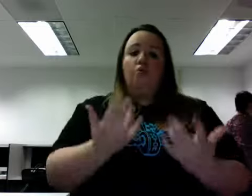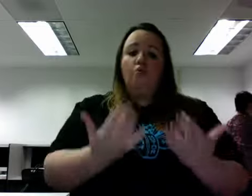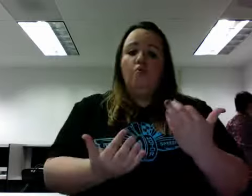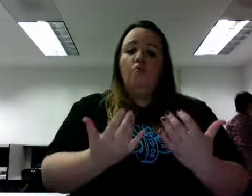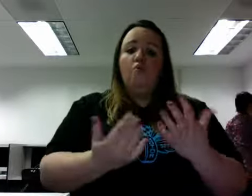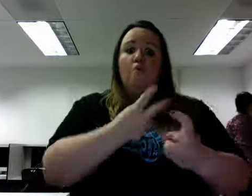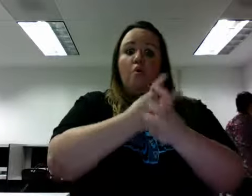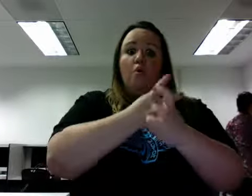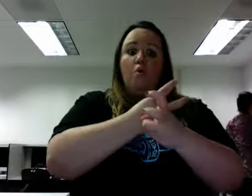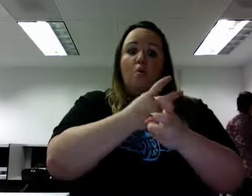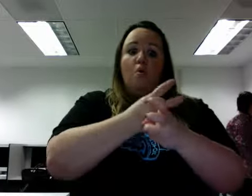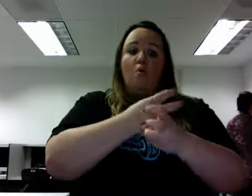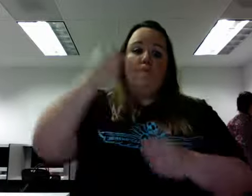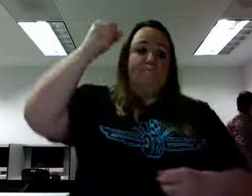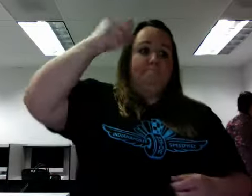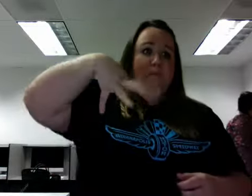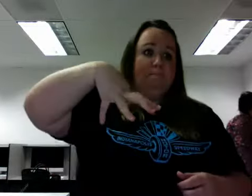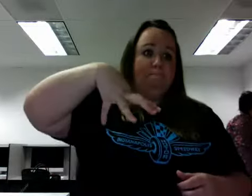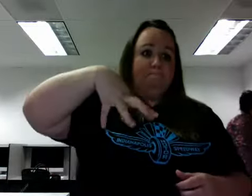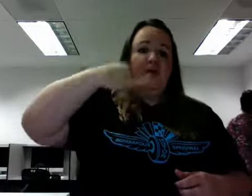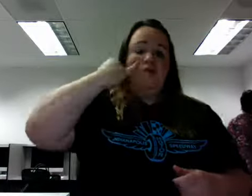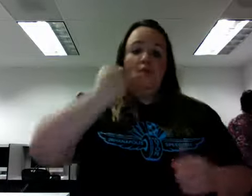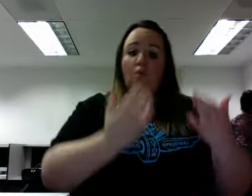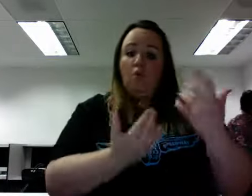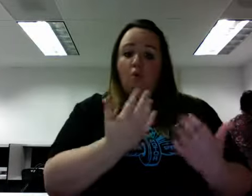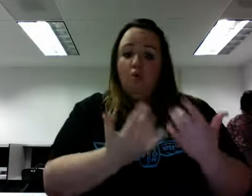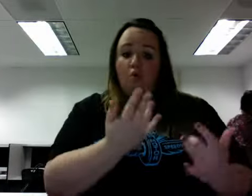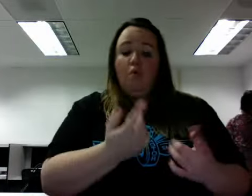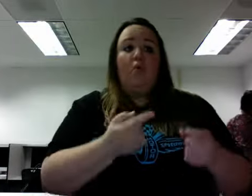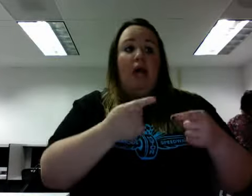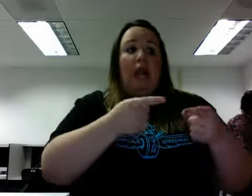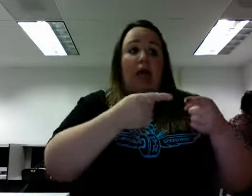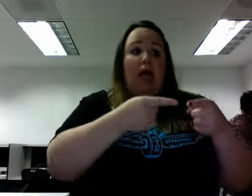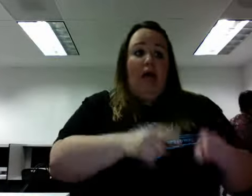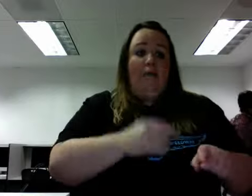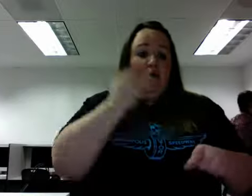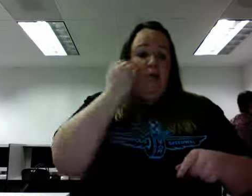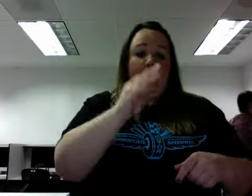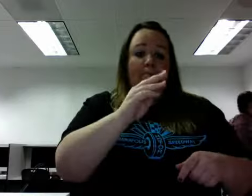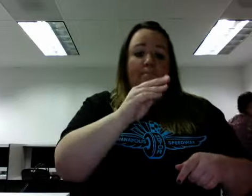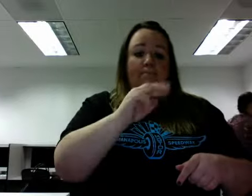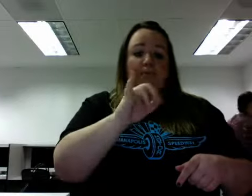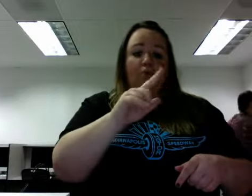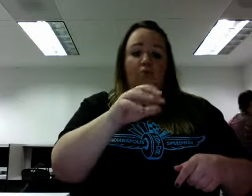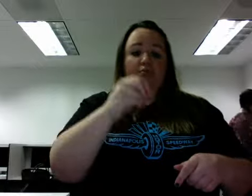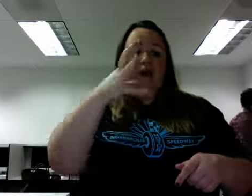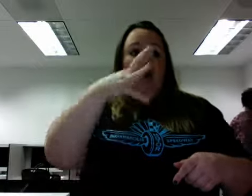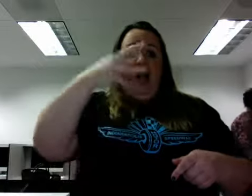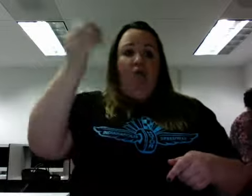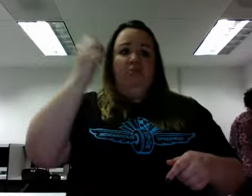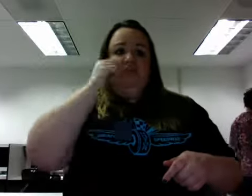out, or pulled out the minerals out of the bone, what could we do with the bone? If it isn't brittle or hard, what could we do?